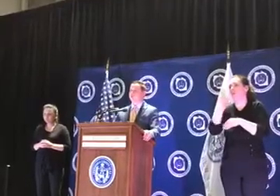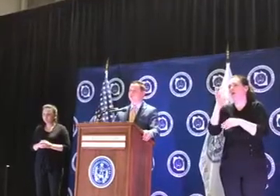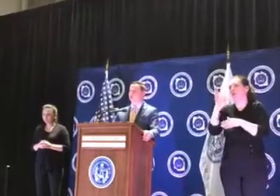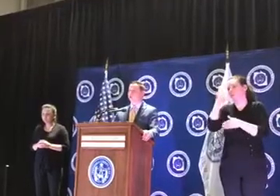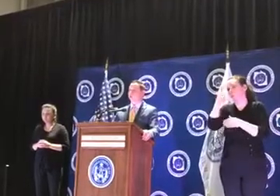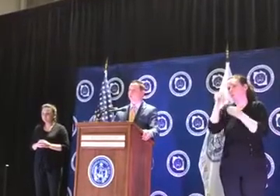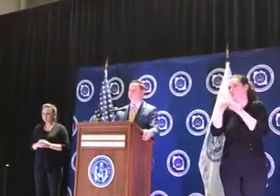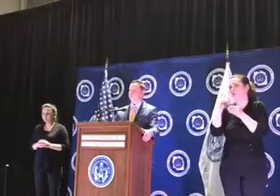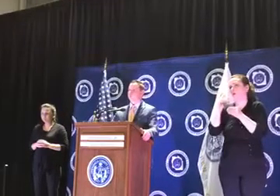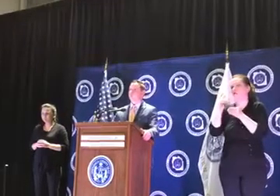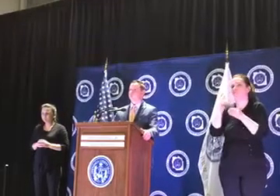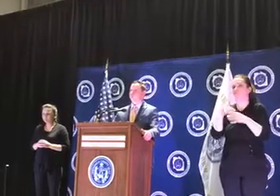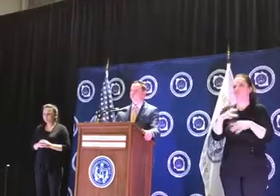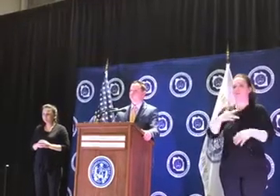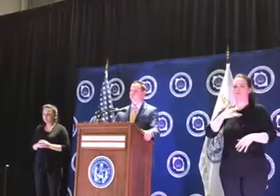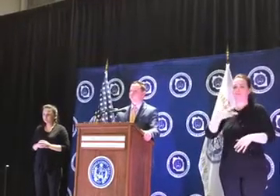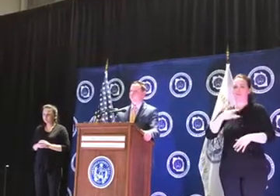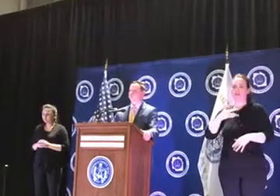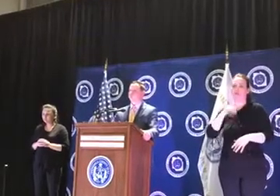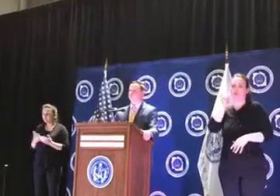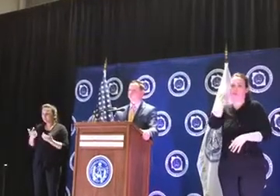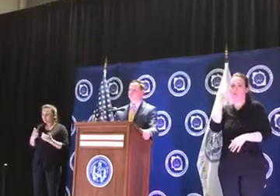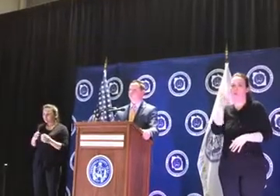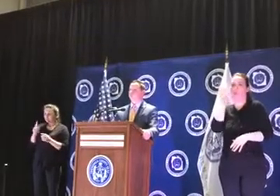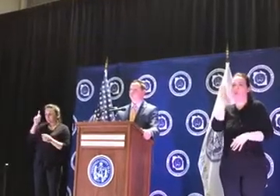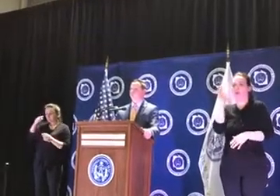believe, tomorrow.